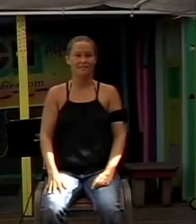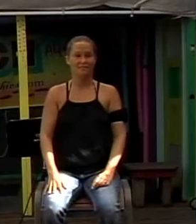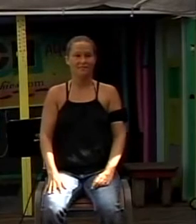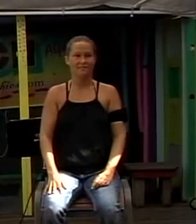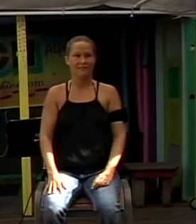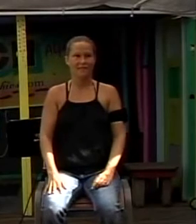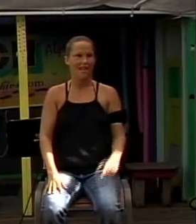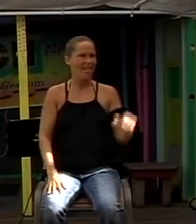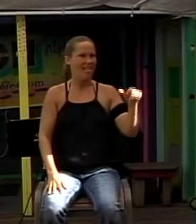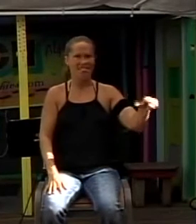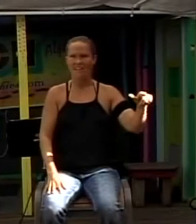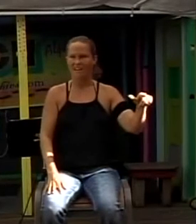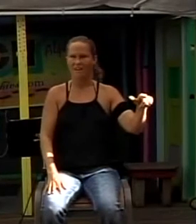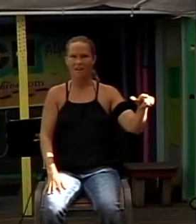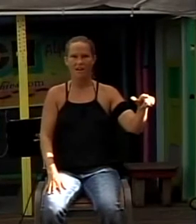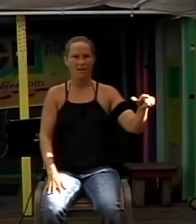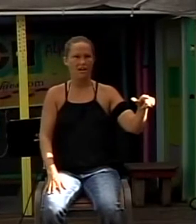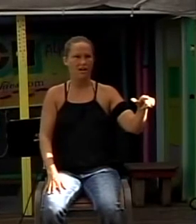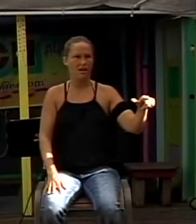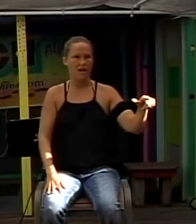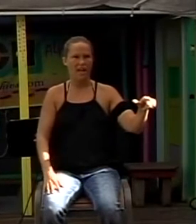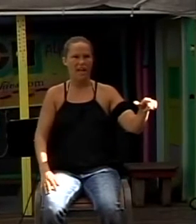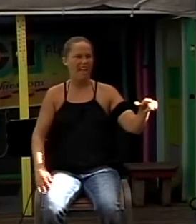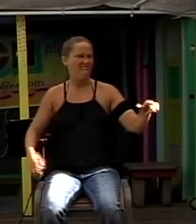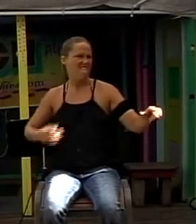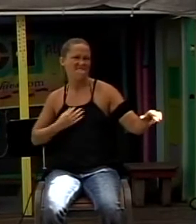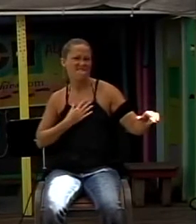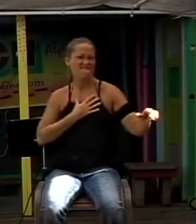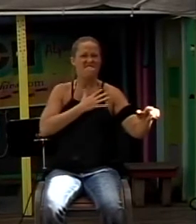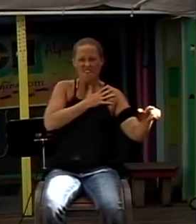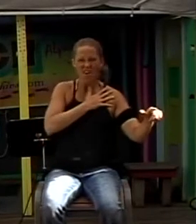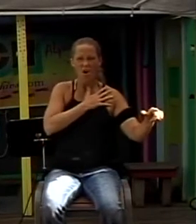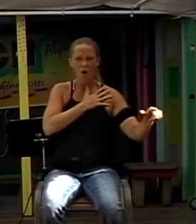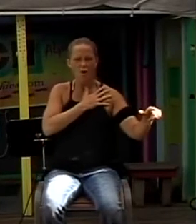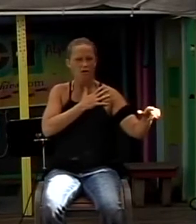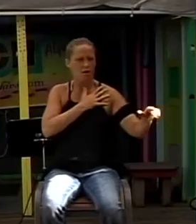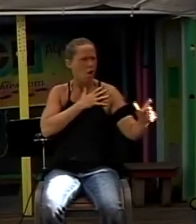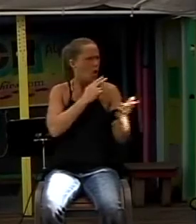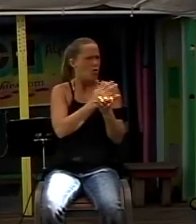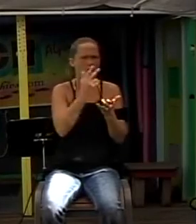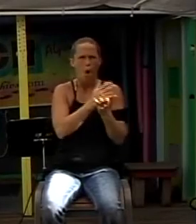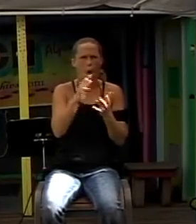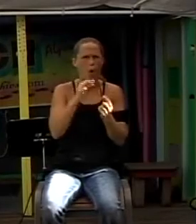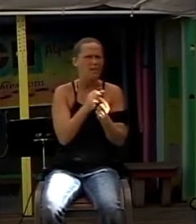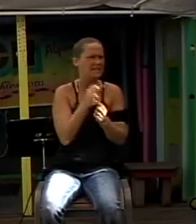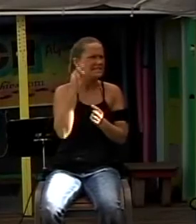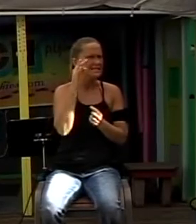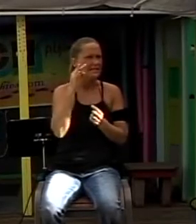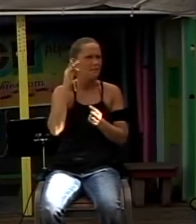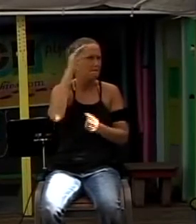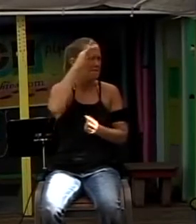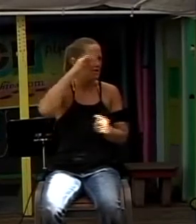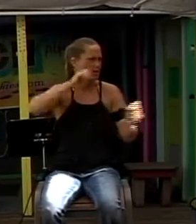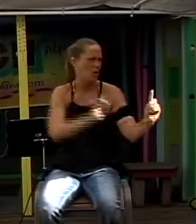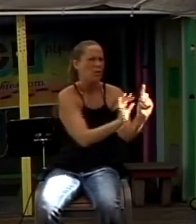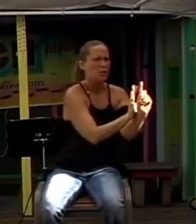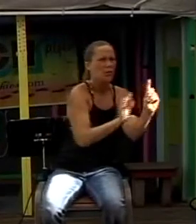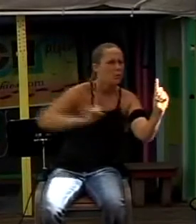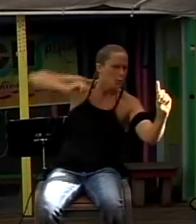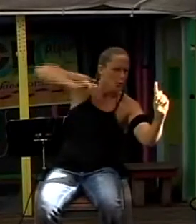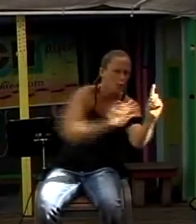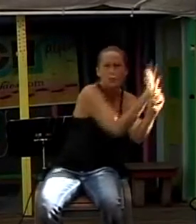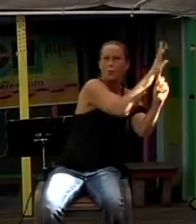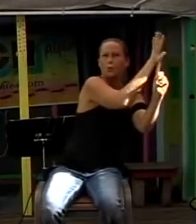And they were filled with the Holy Spirit, and they began to speak with other tongues as the